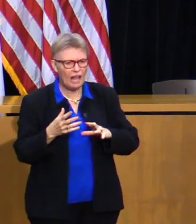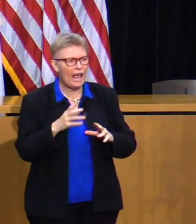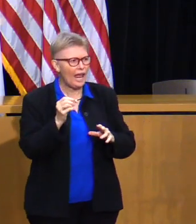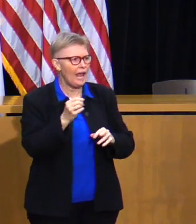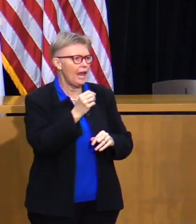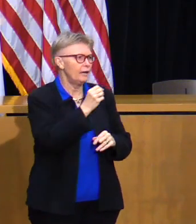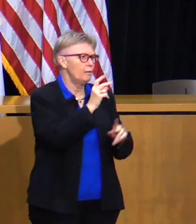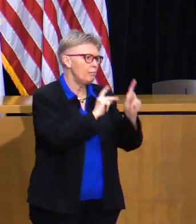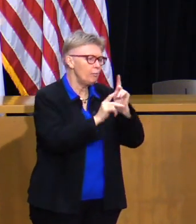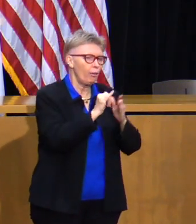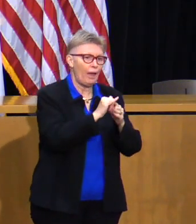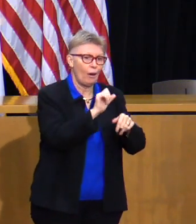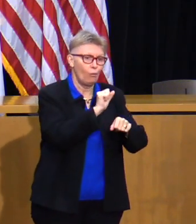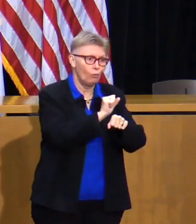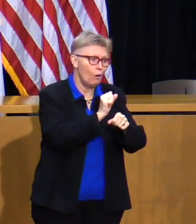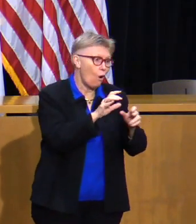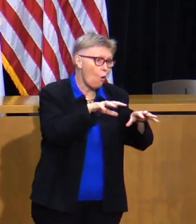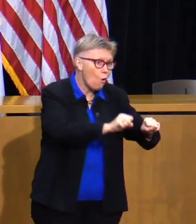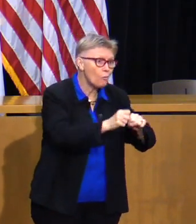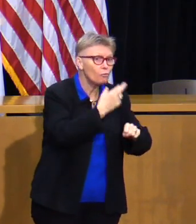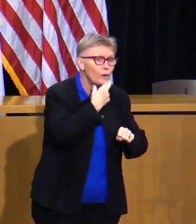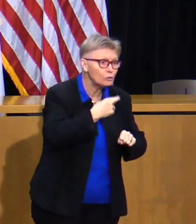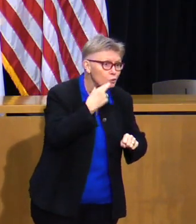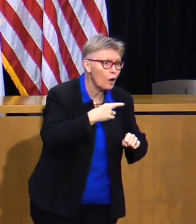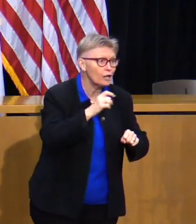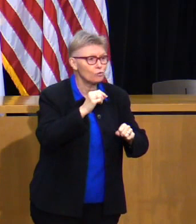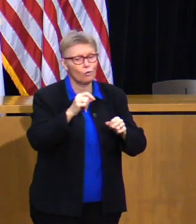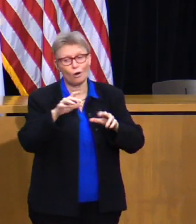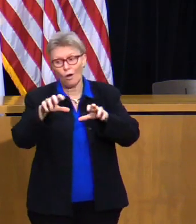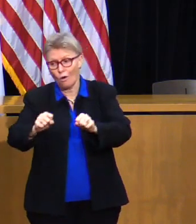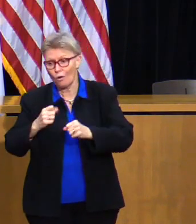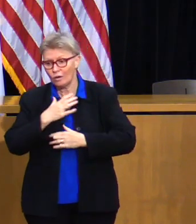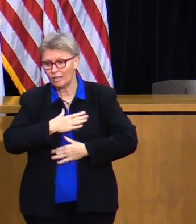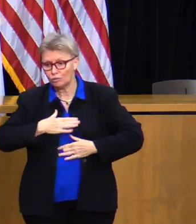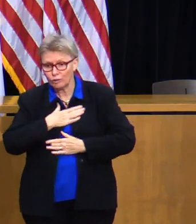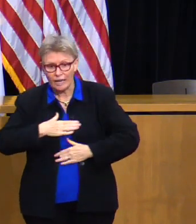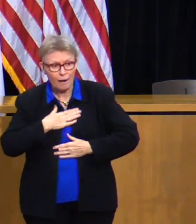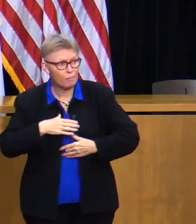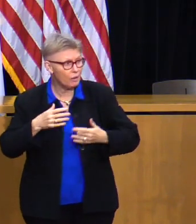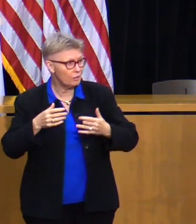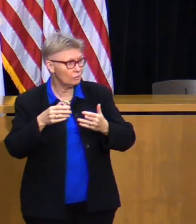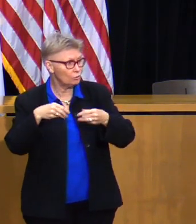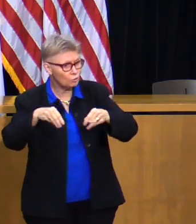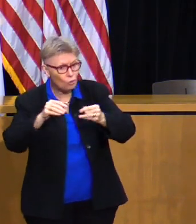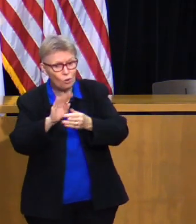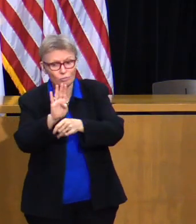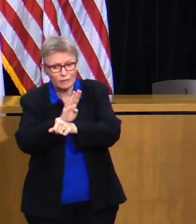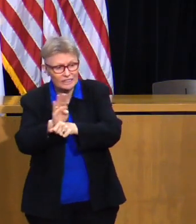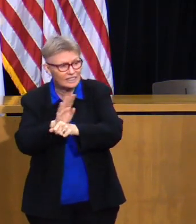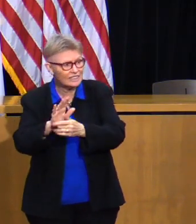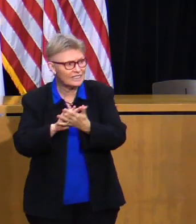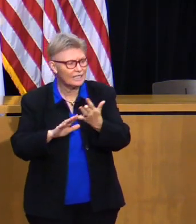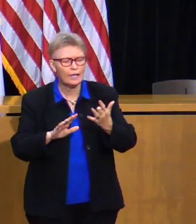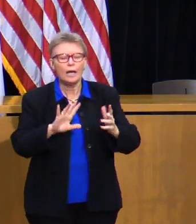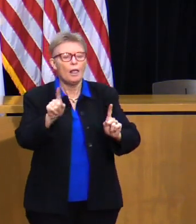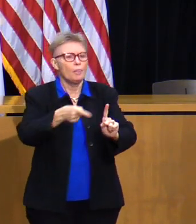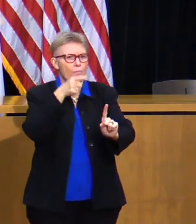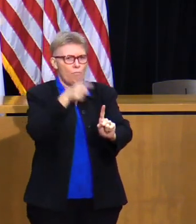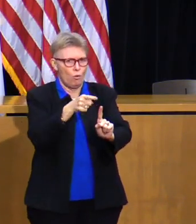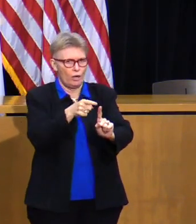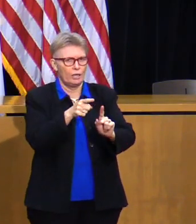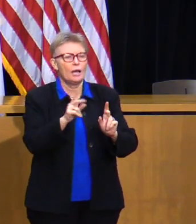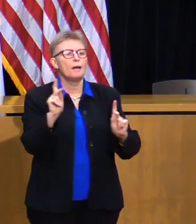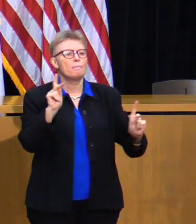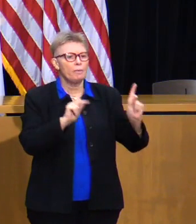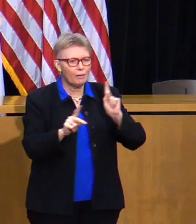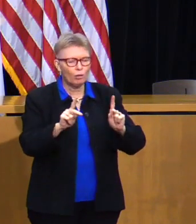and the recreation business. But better to do something targeted now, send a message about how important it is for people